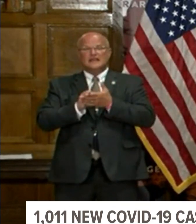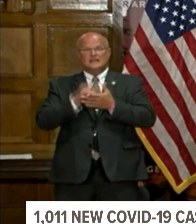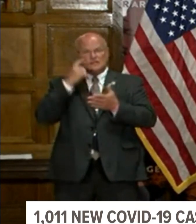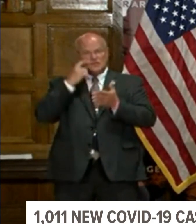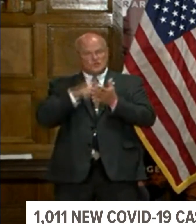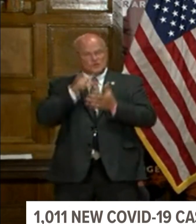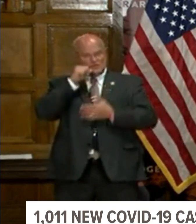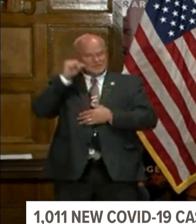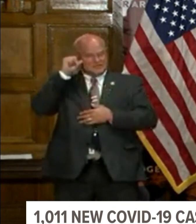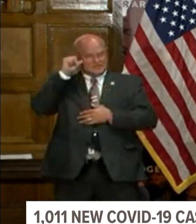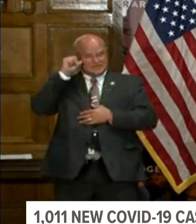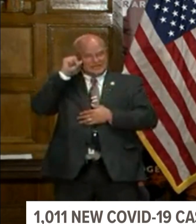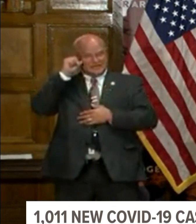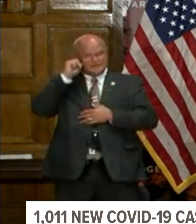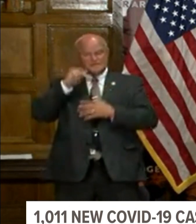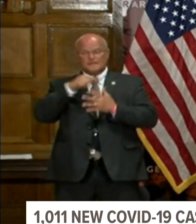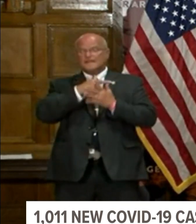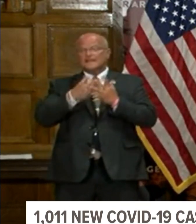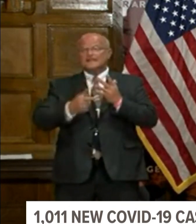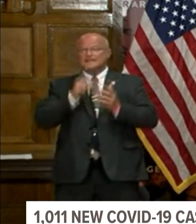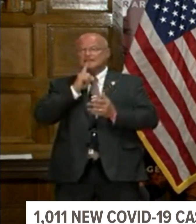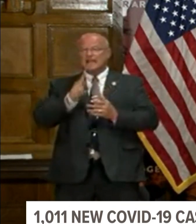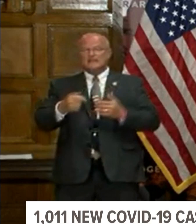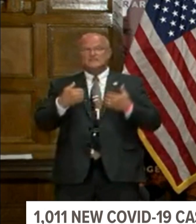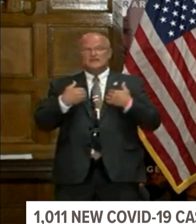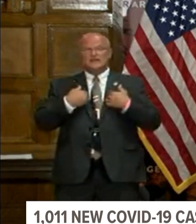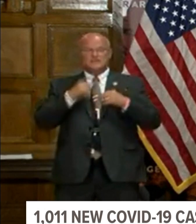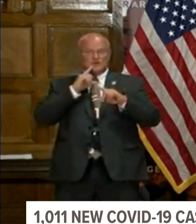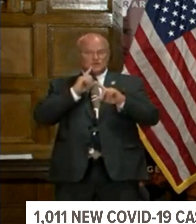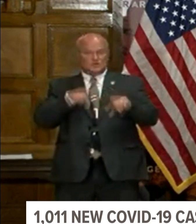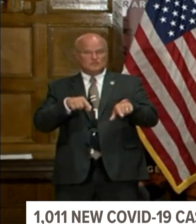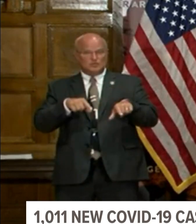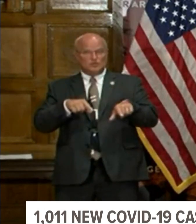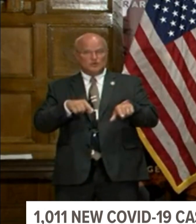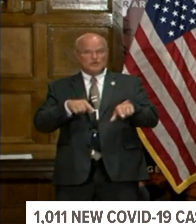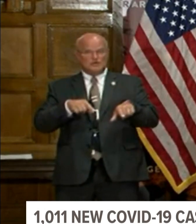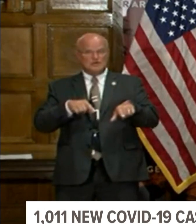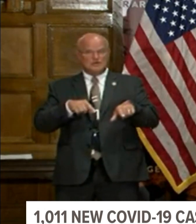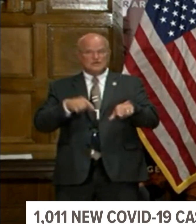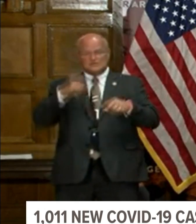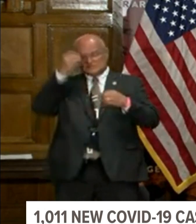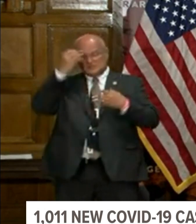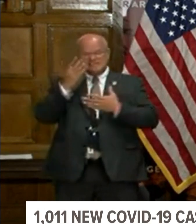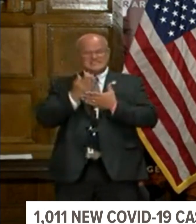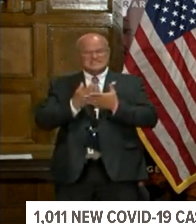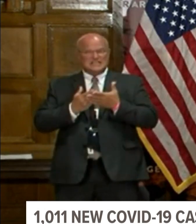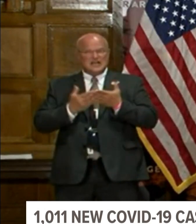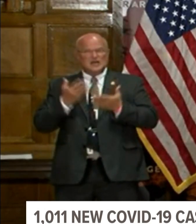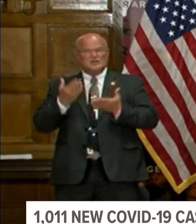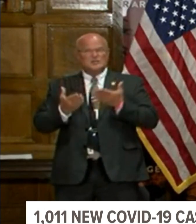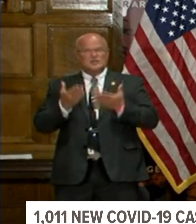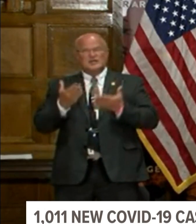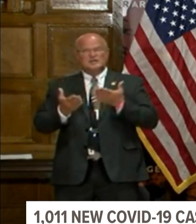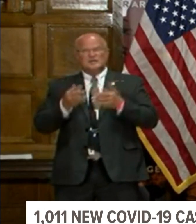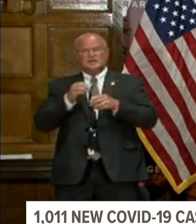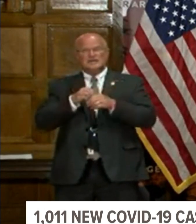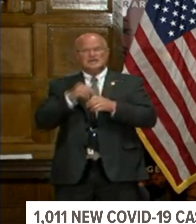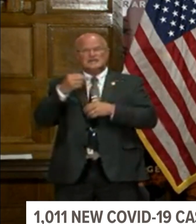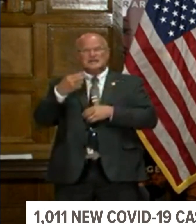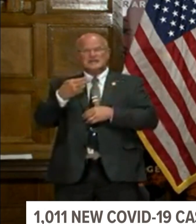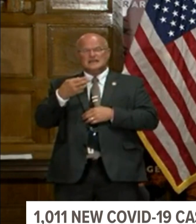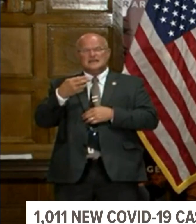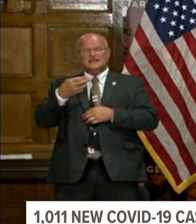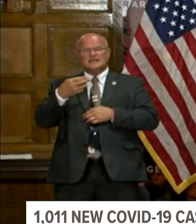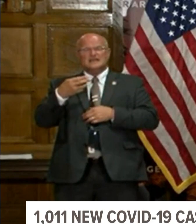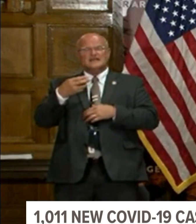noted yesterday. These cases actually have been reported to us. Some of them may actually be in the HAI,